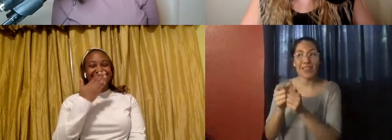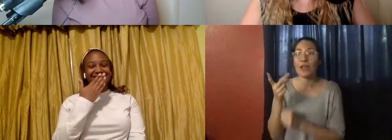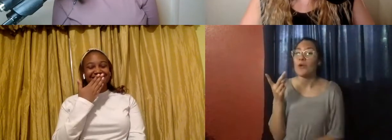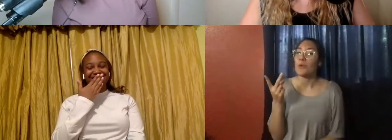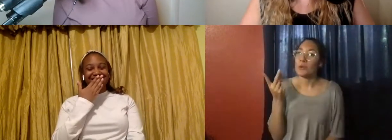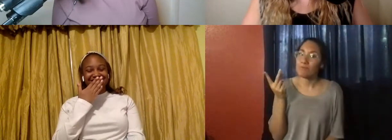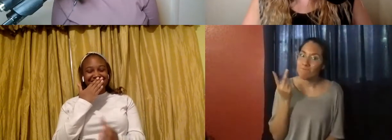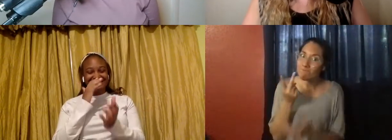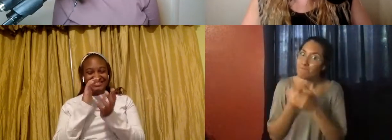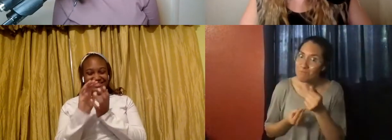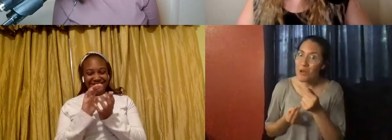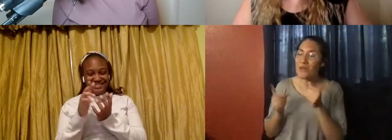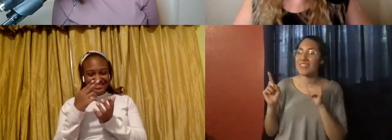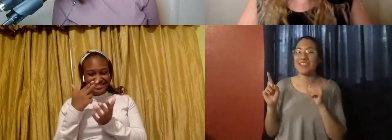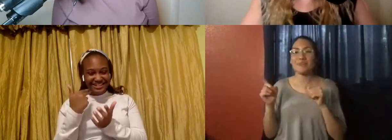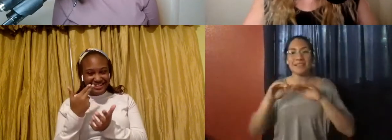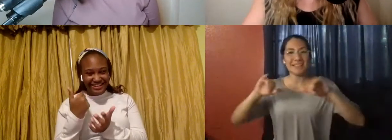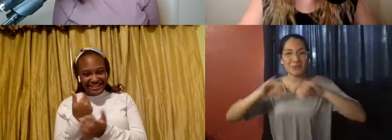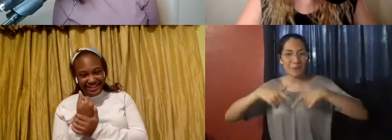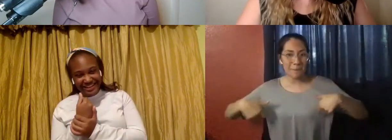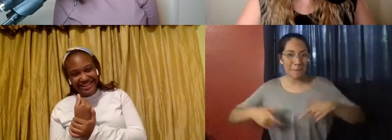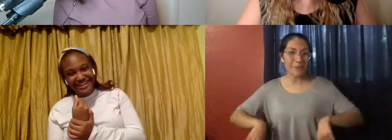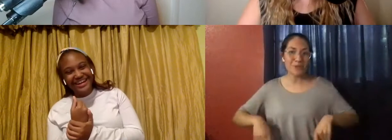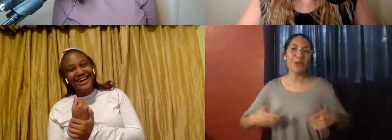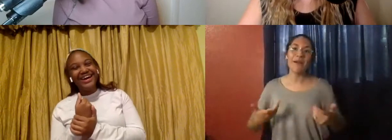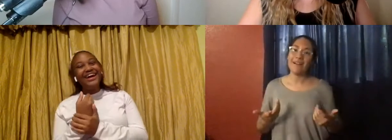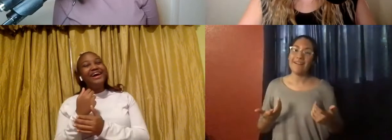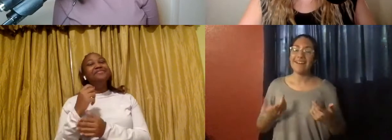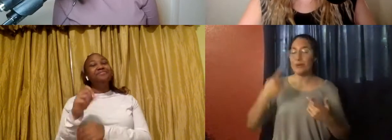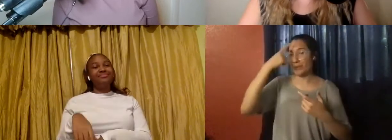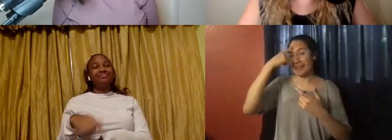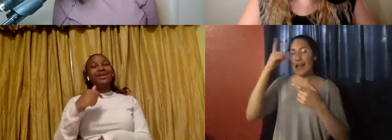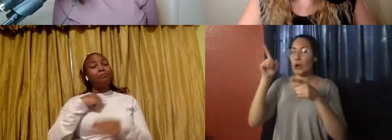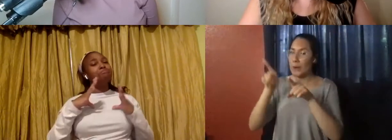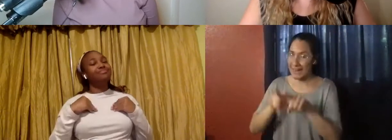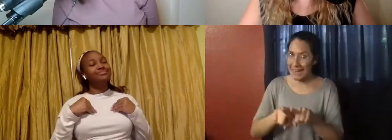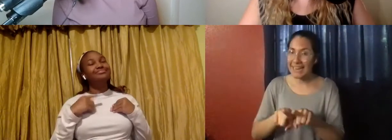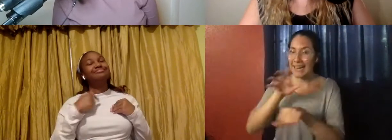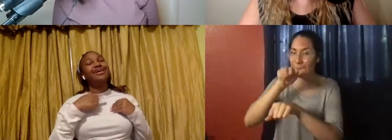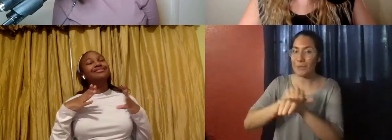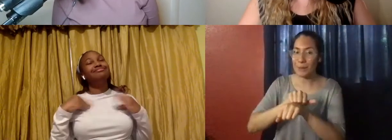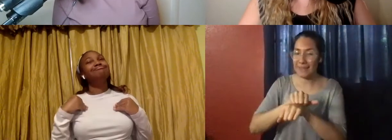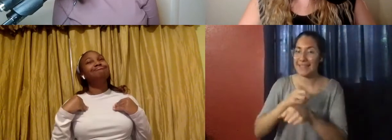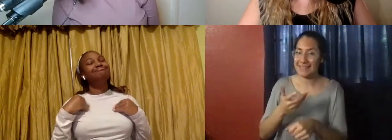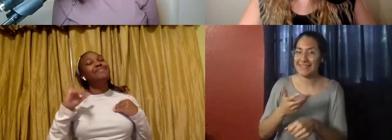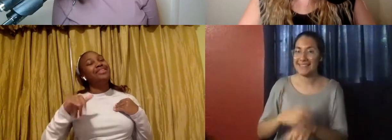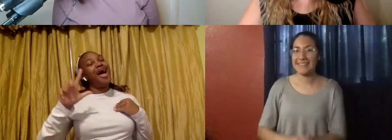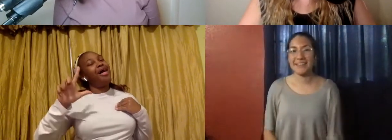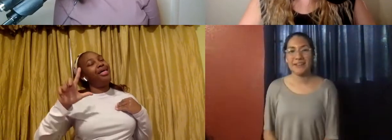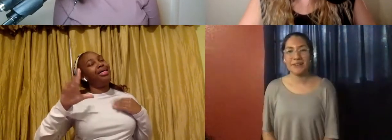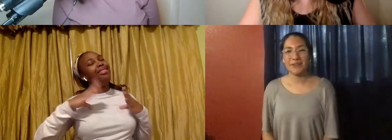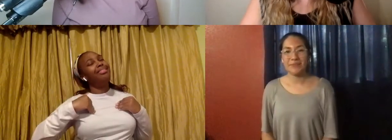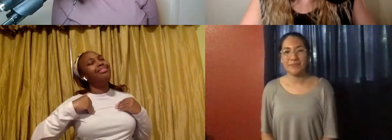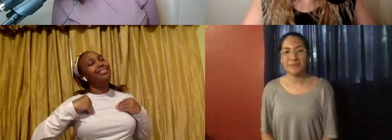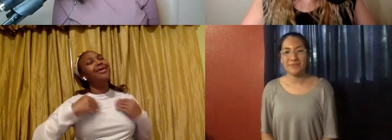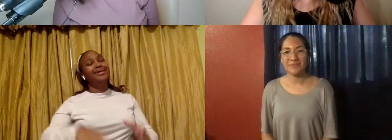was a agreed upon appointment. But, I will take that. I will take that L. I will take it.